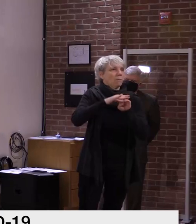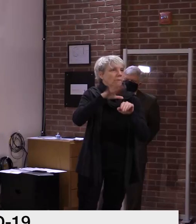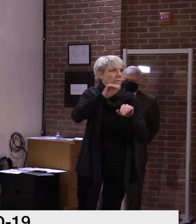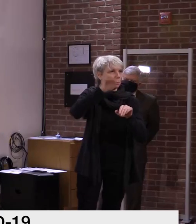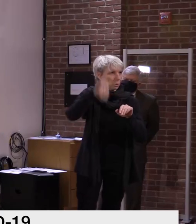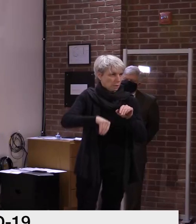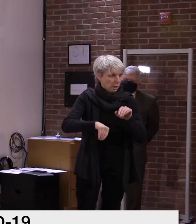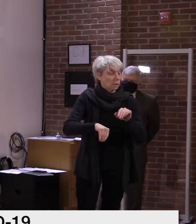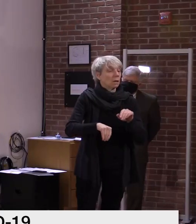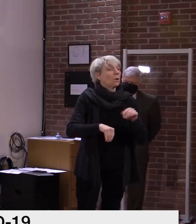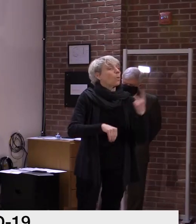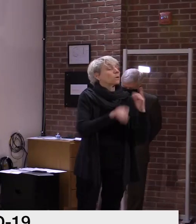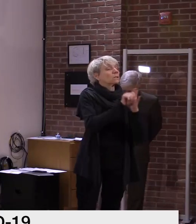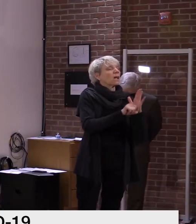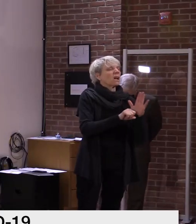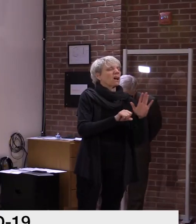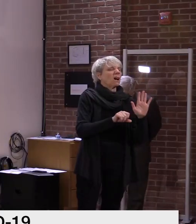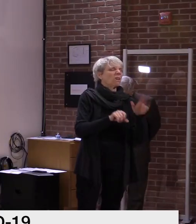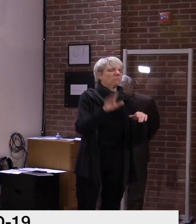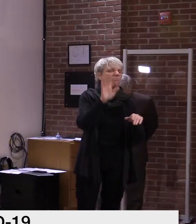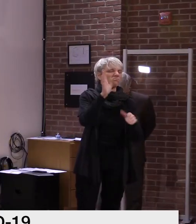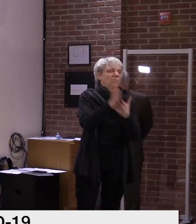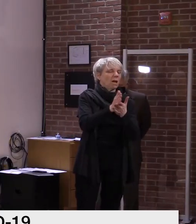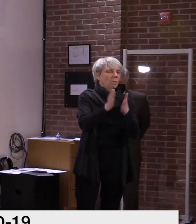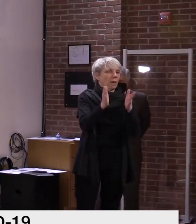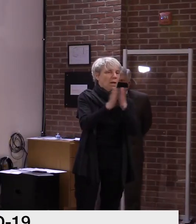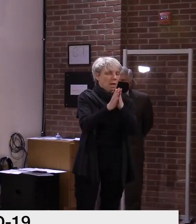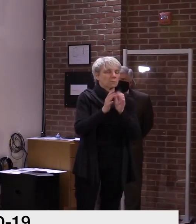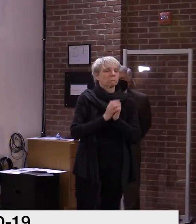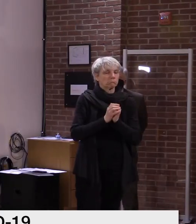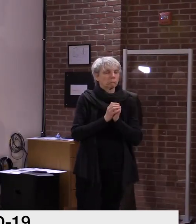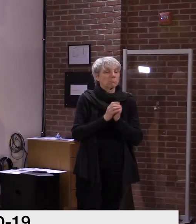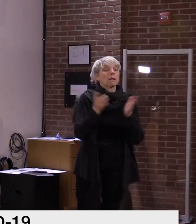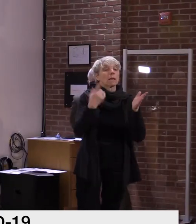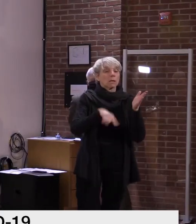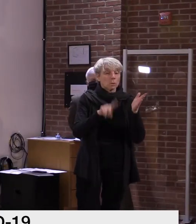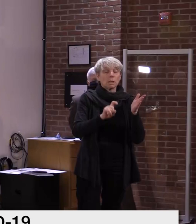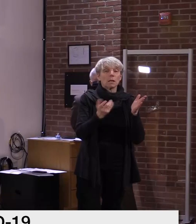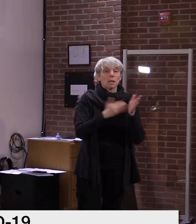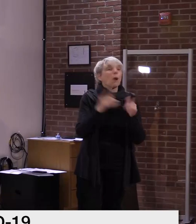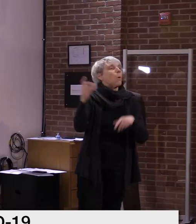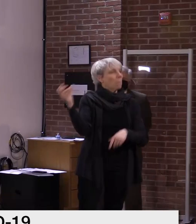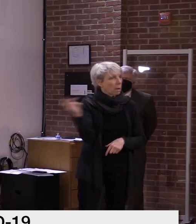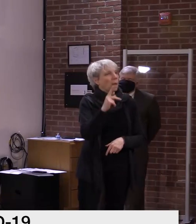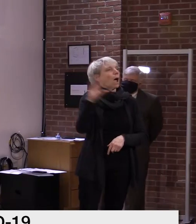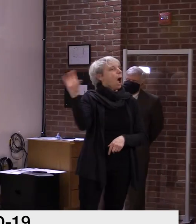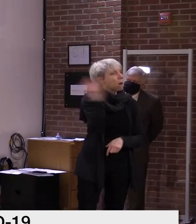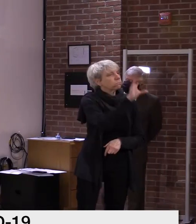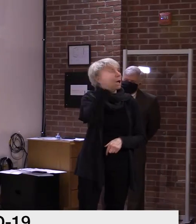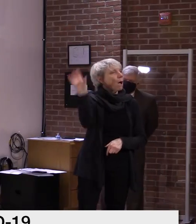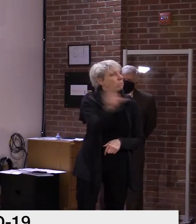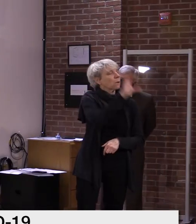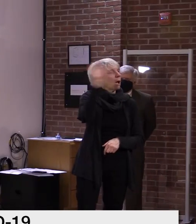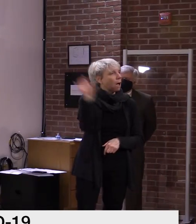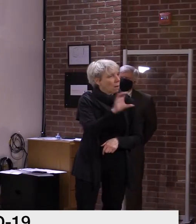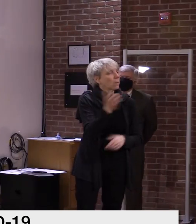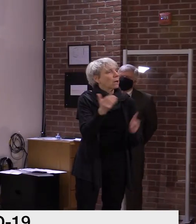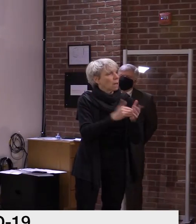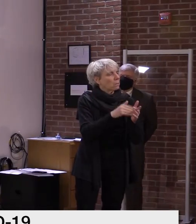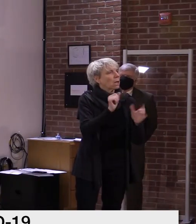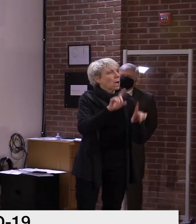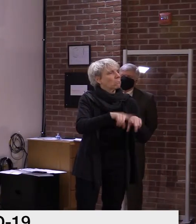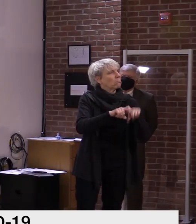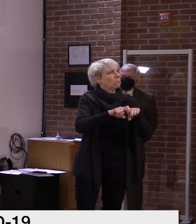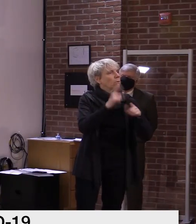their supply next week would just go back to what they were supposed to receive that previous week. So